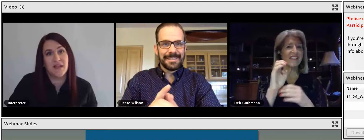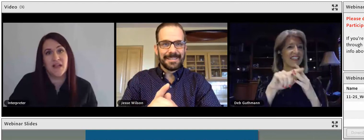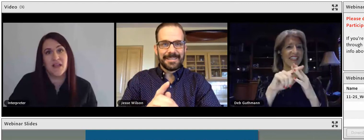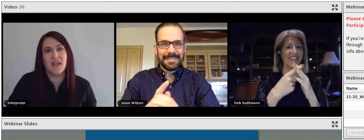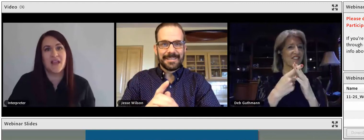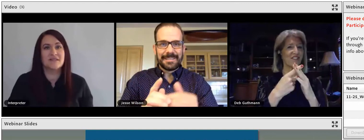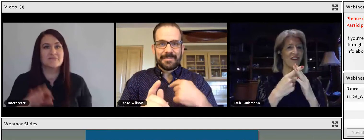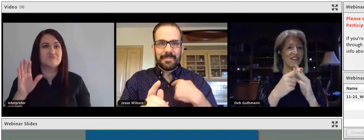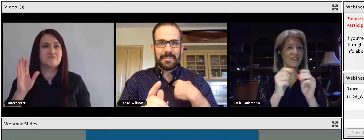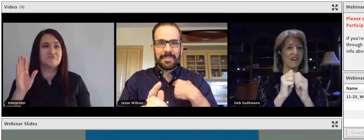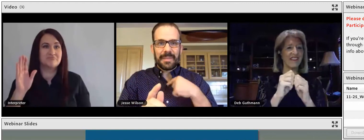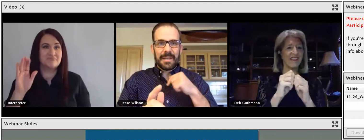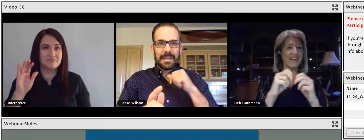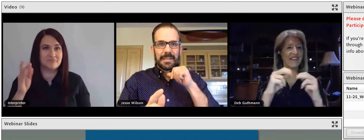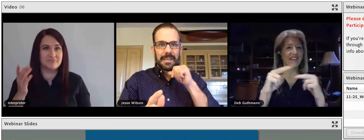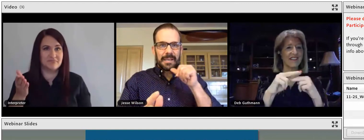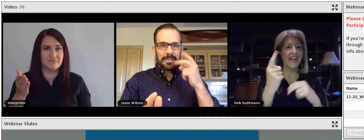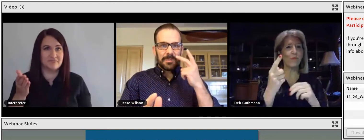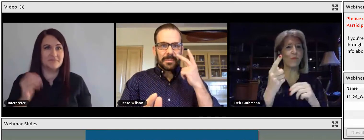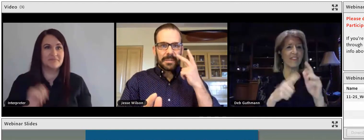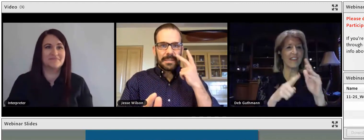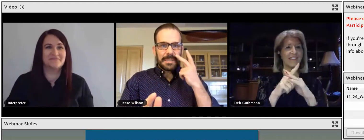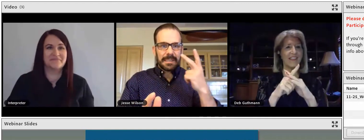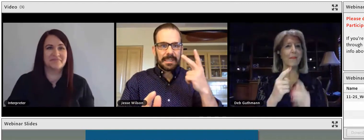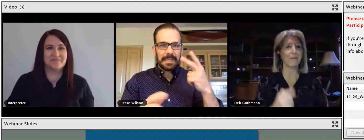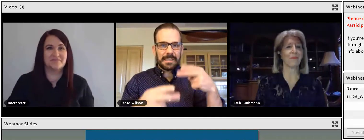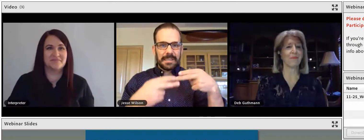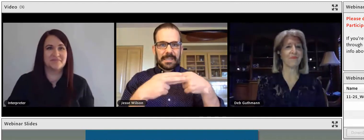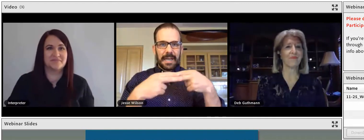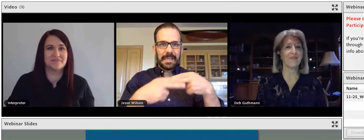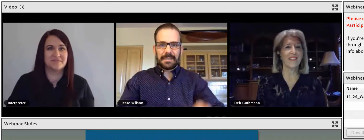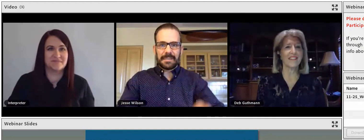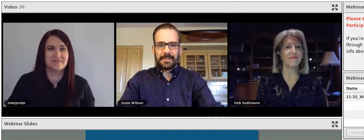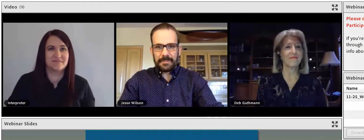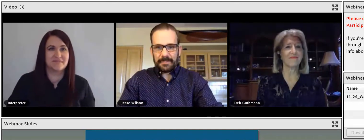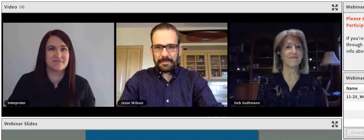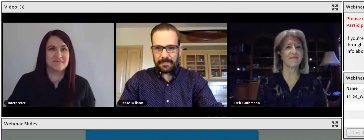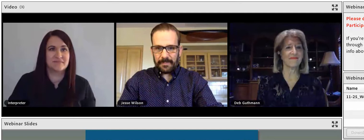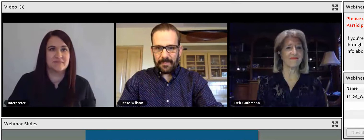And go ahead, Jesse, and get started with the slide 1 that's up.